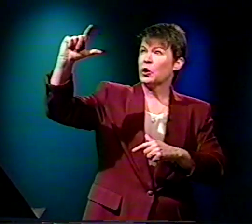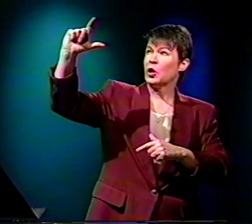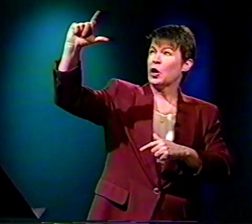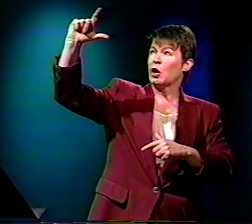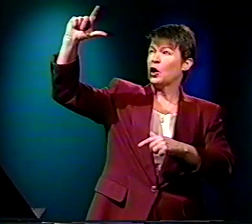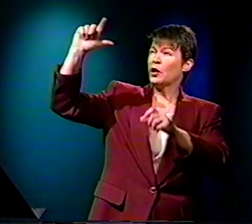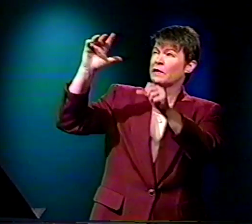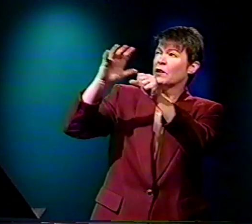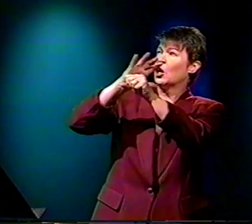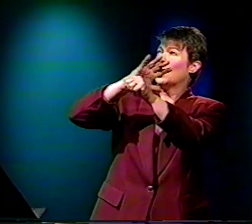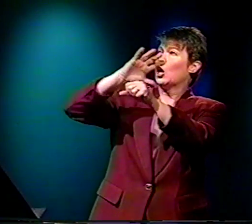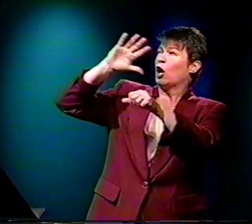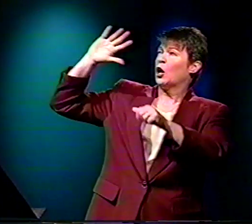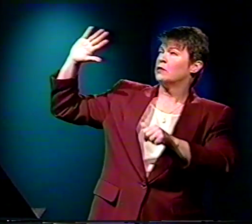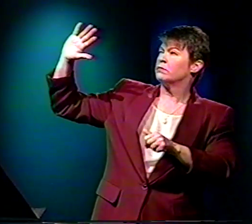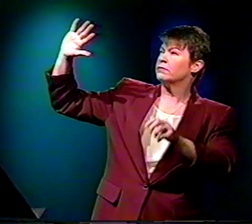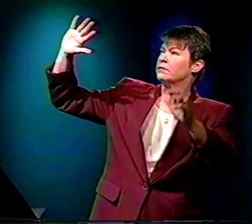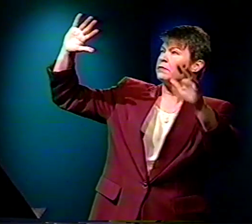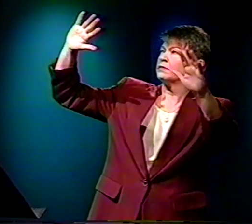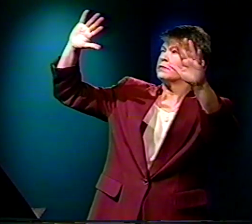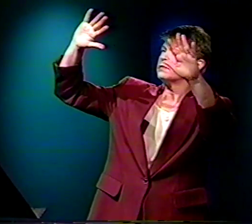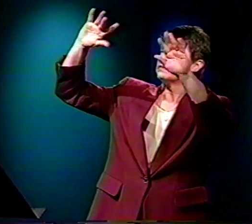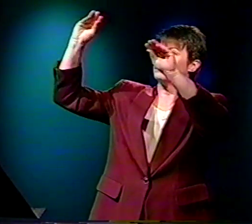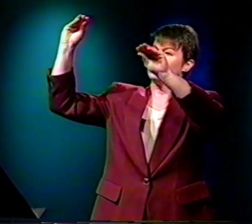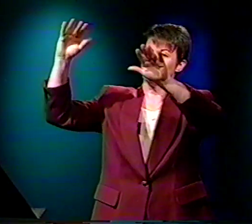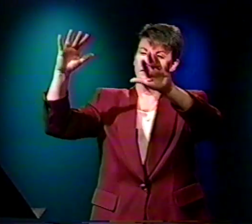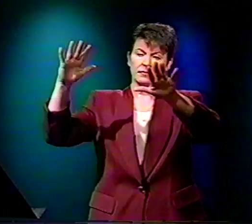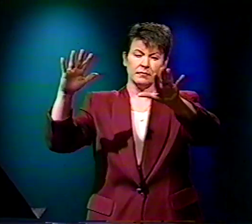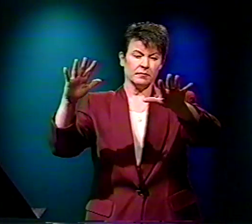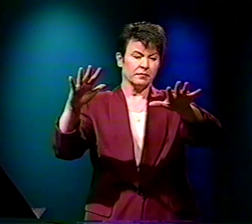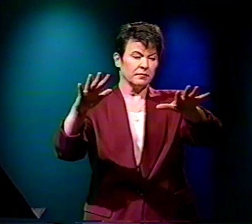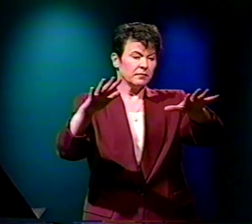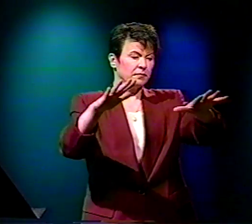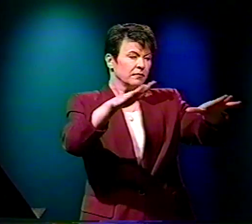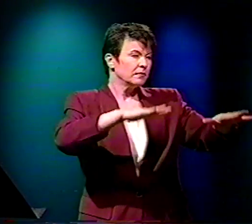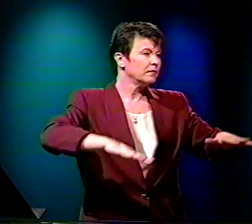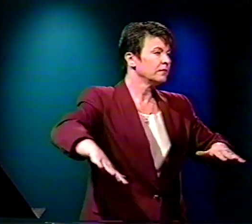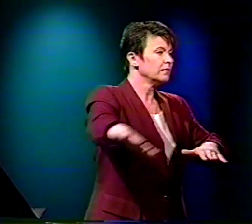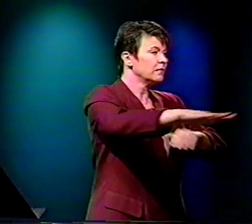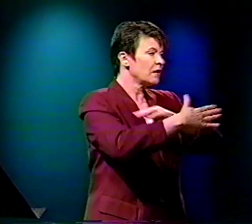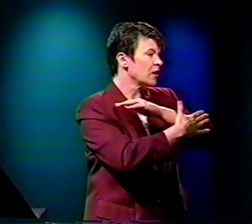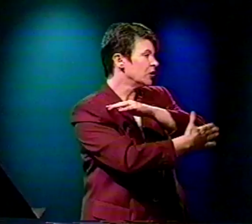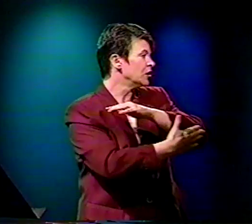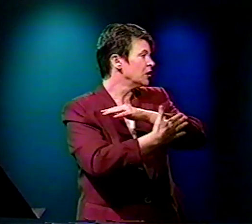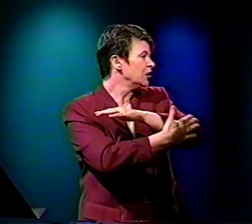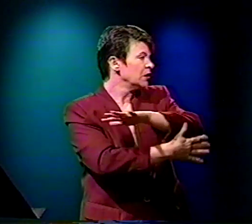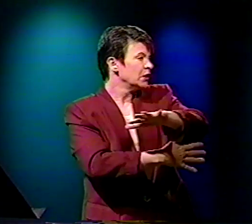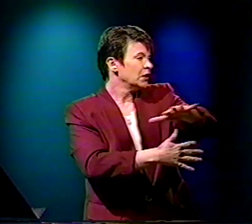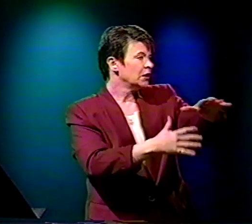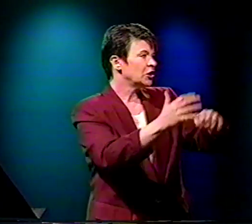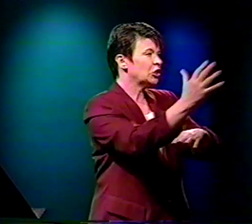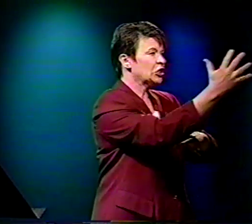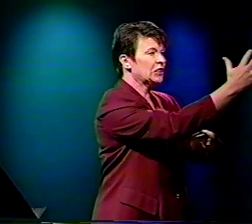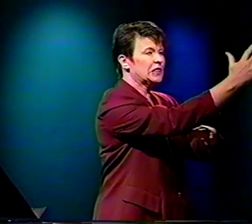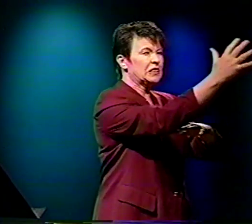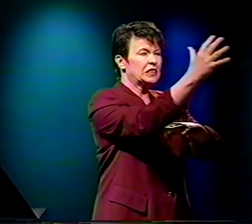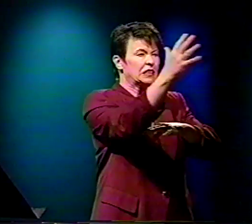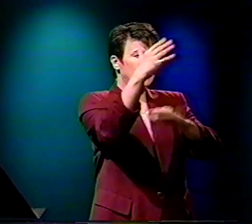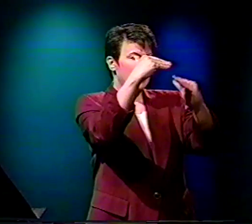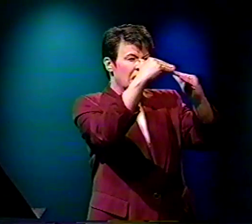evening, and there is a moon in the sky, a full moon with clouds, and it's out in the countryside, and there